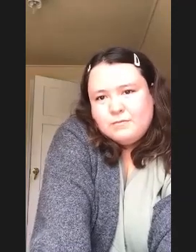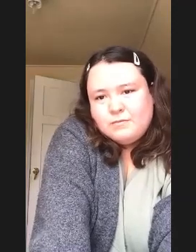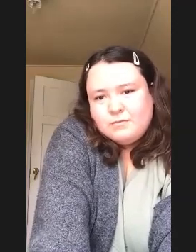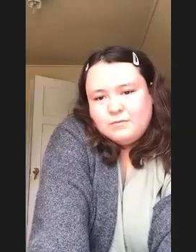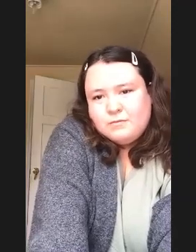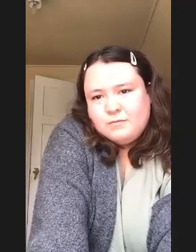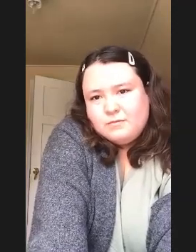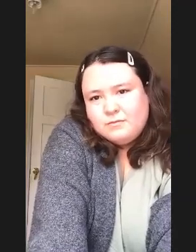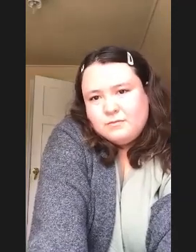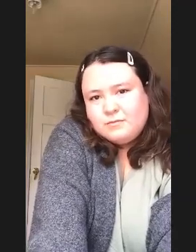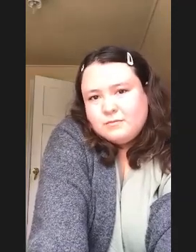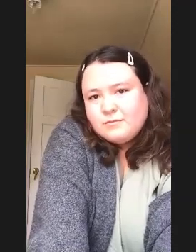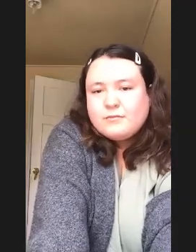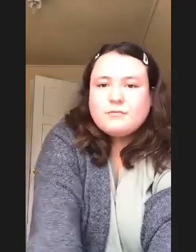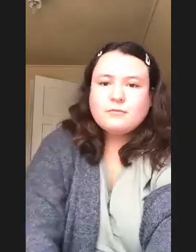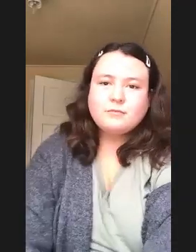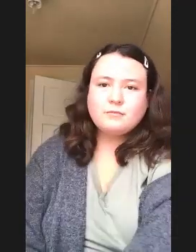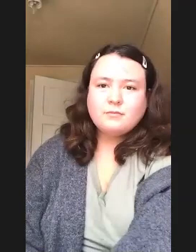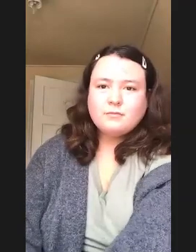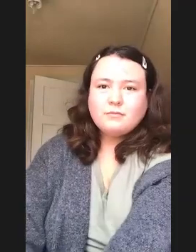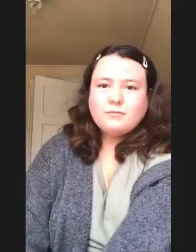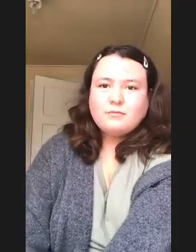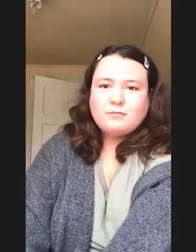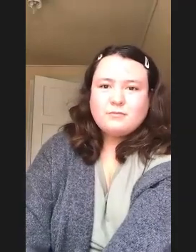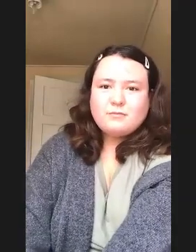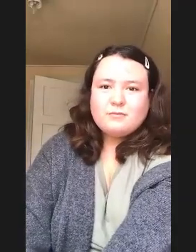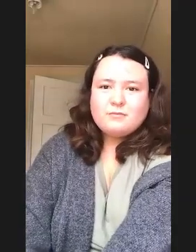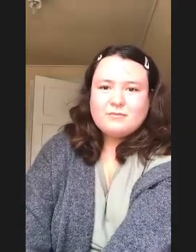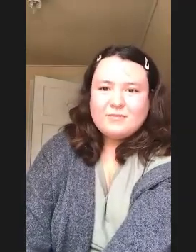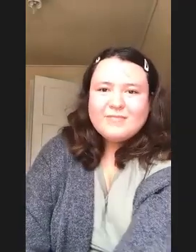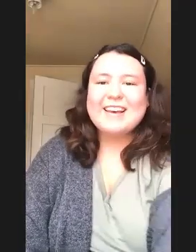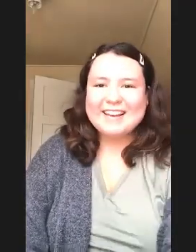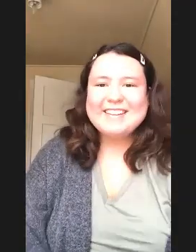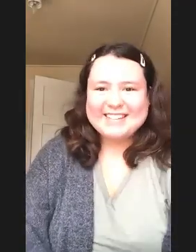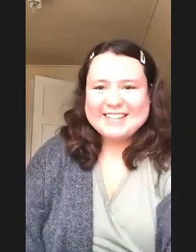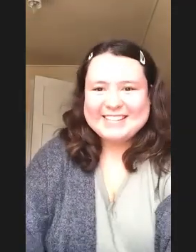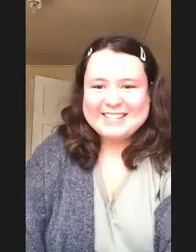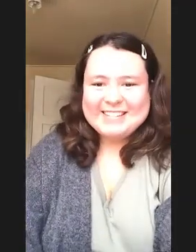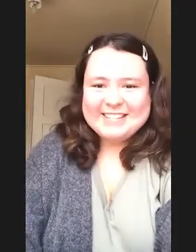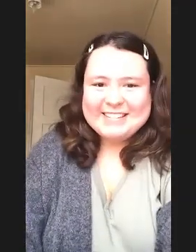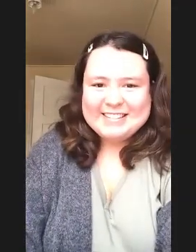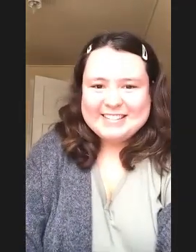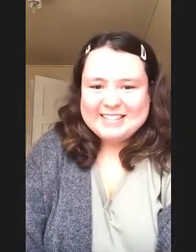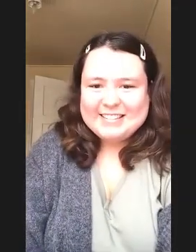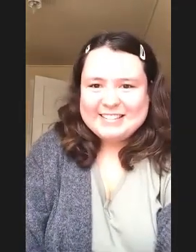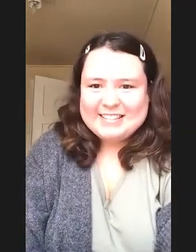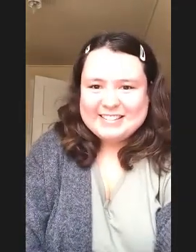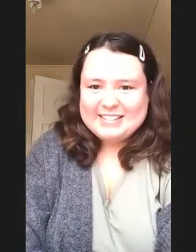we can try the alphabet a couple more times? Yeah. Yeah. I don't know if anybody wants to choose,